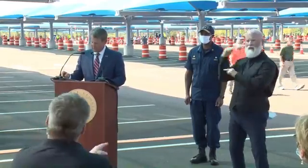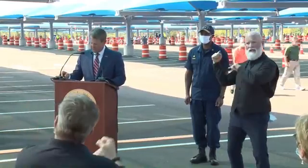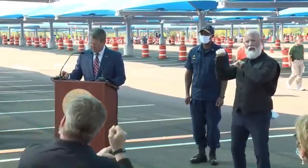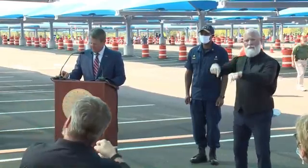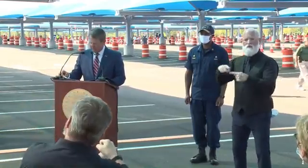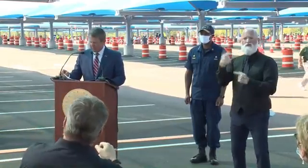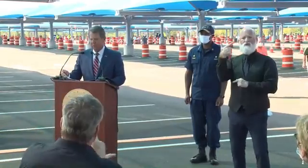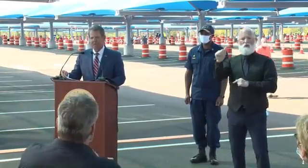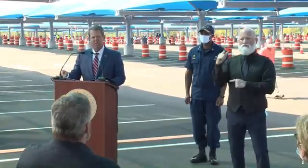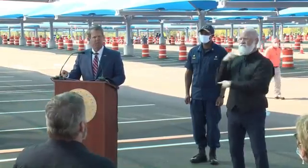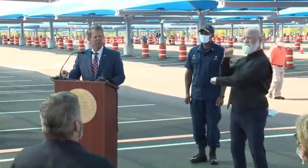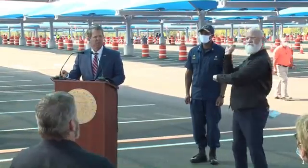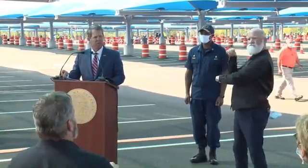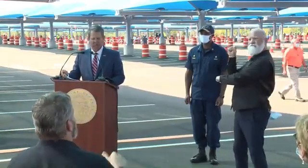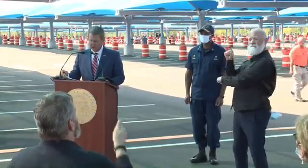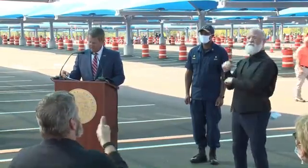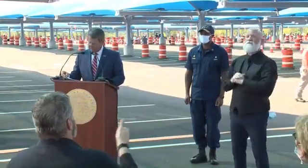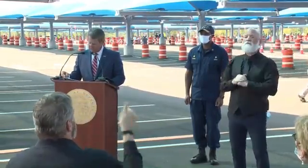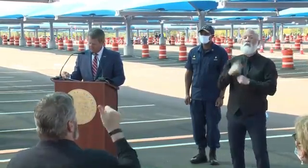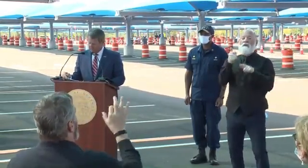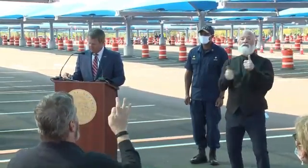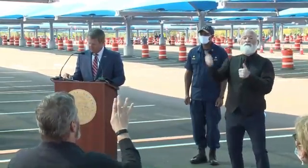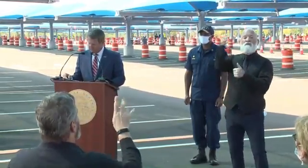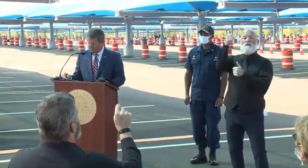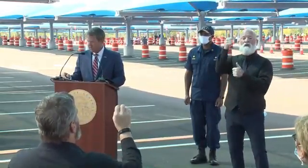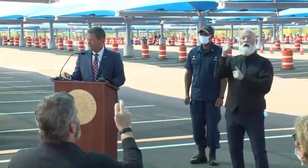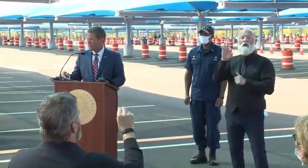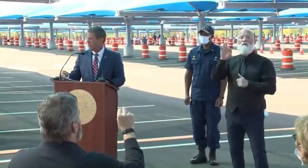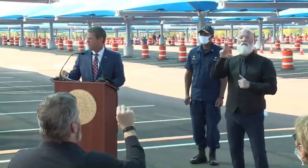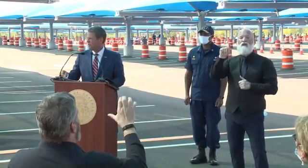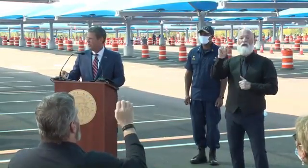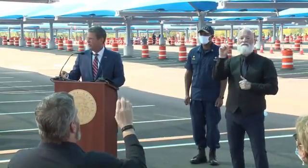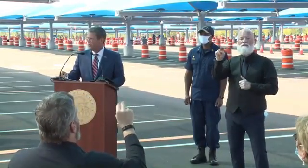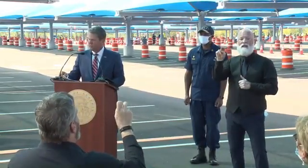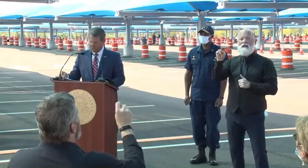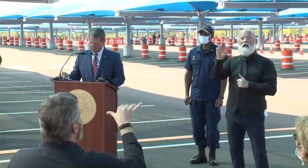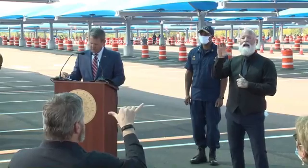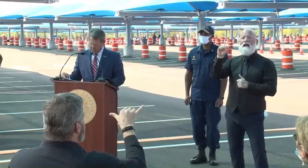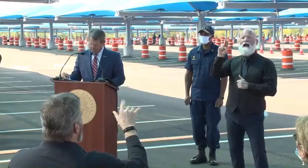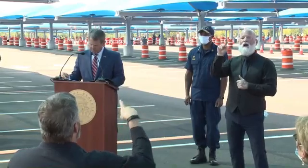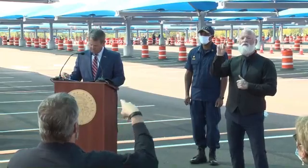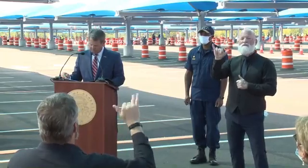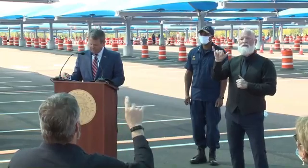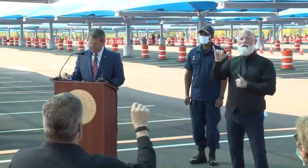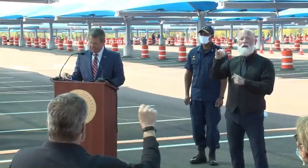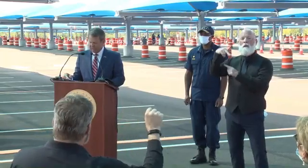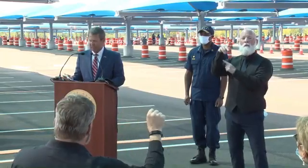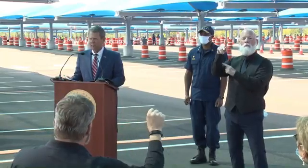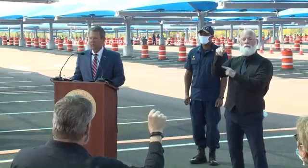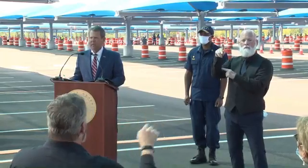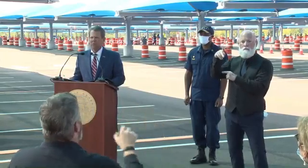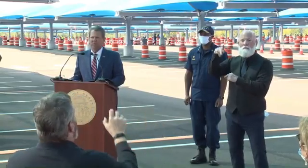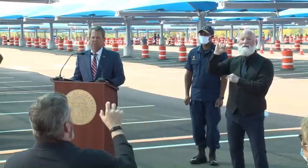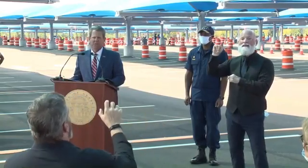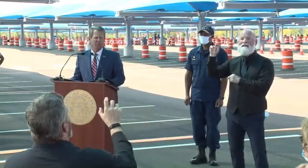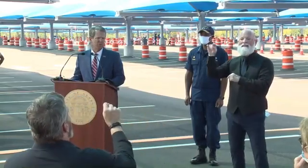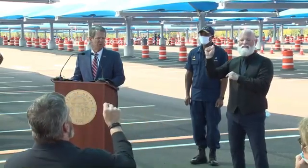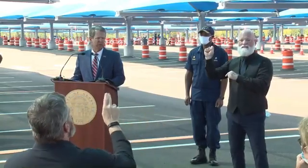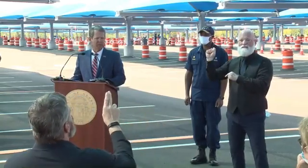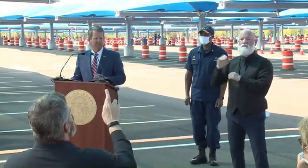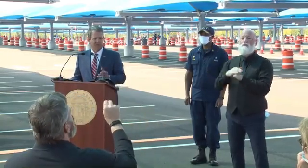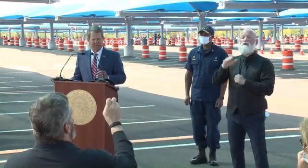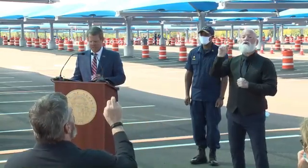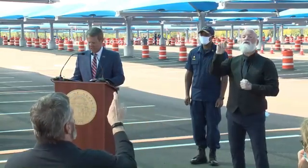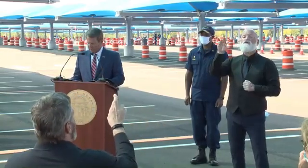want to thank Chairman Rob Pitts, the Fulton County Chairman, Chairman Jeff Turner from Clayton County for being with us. I